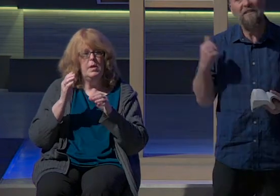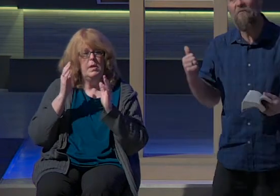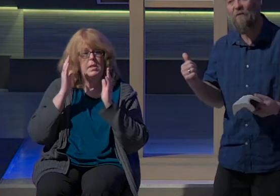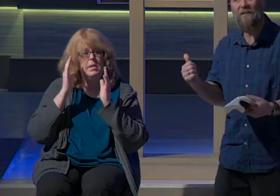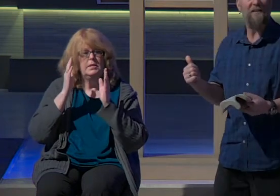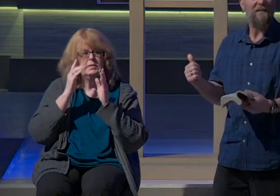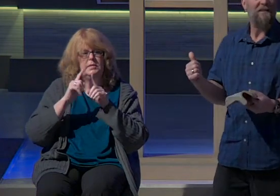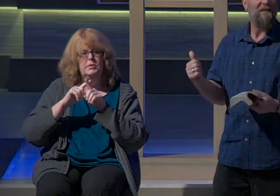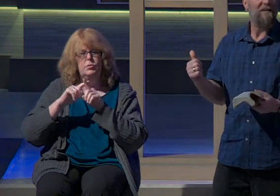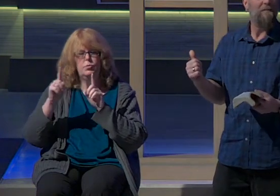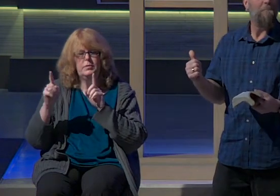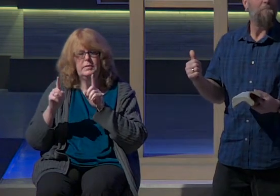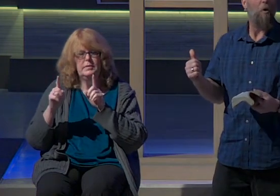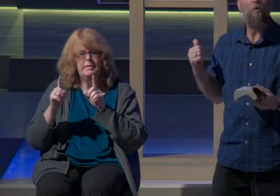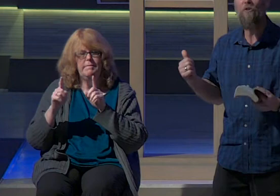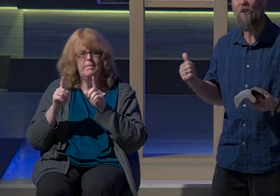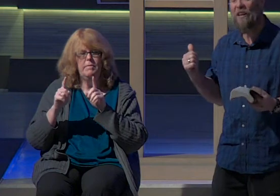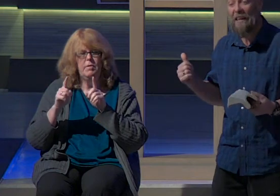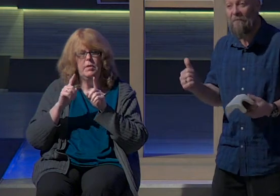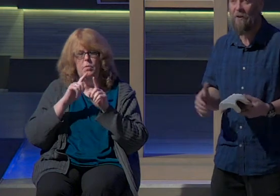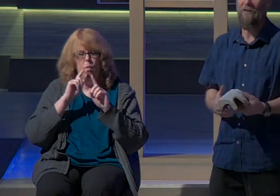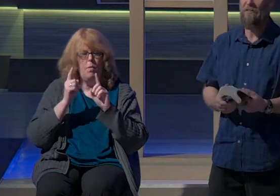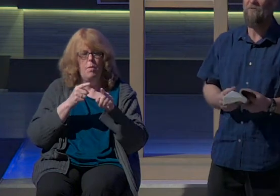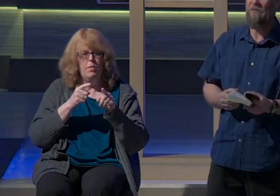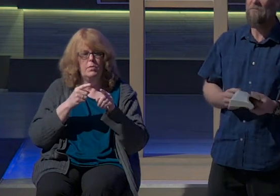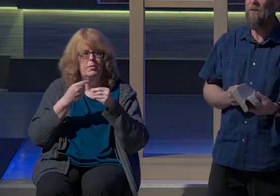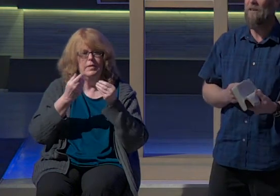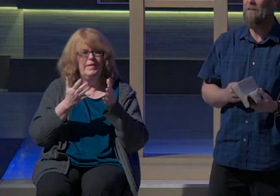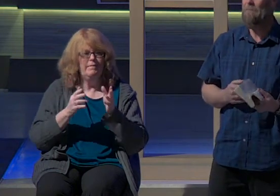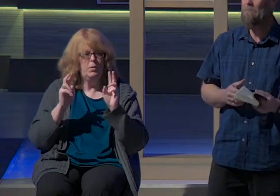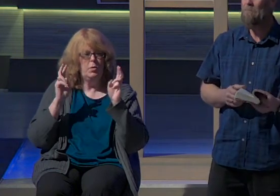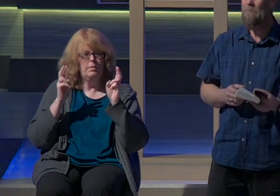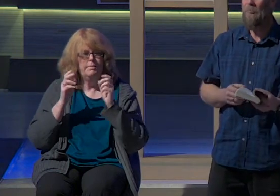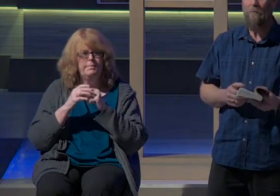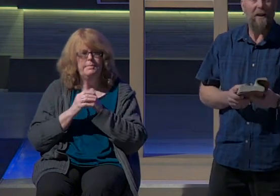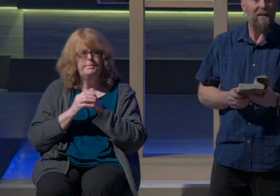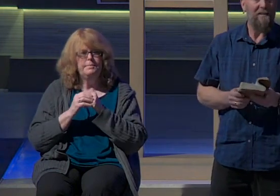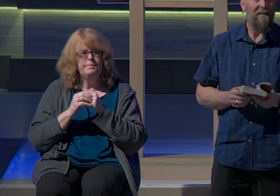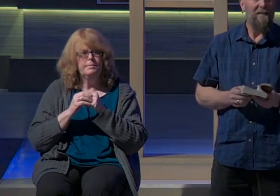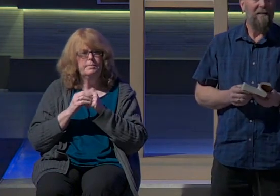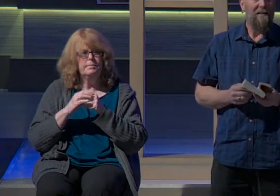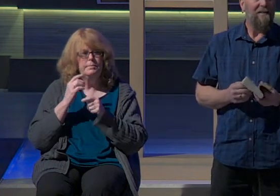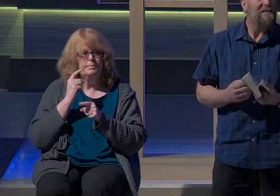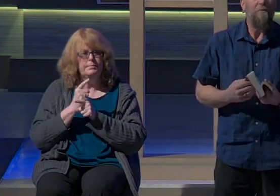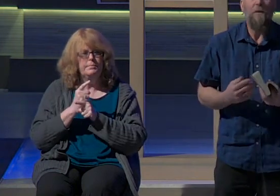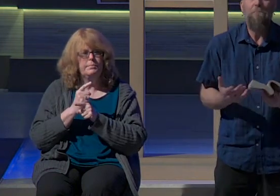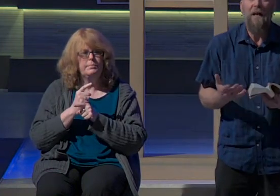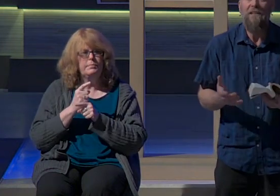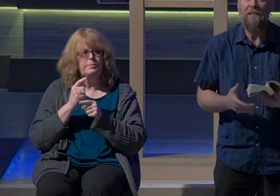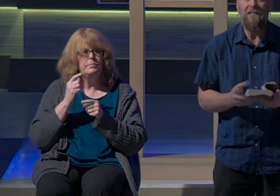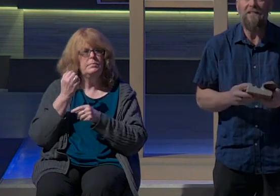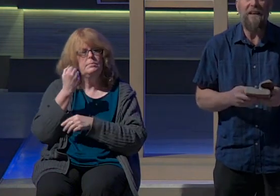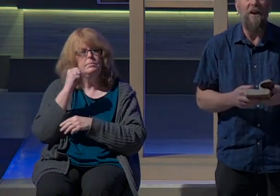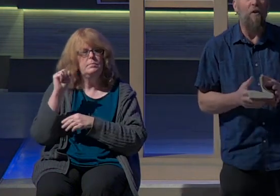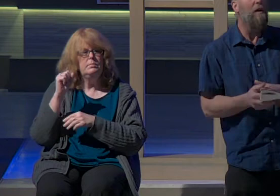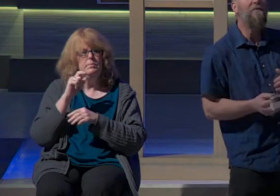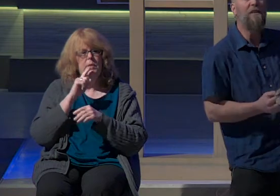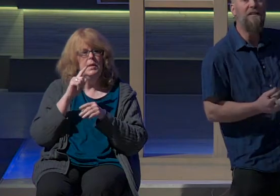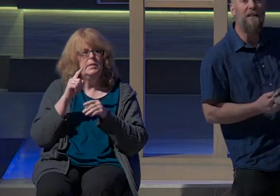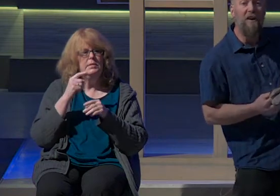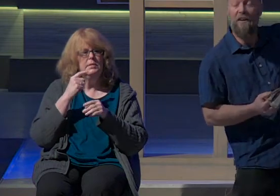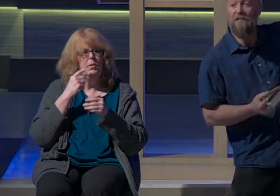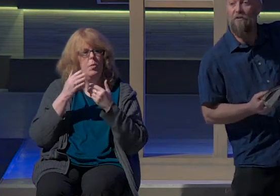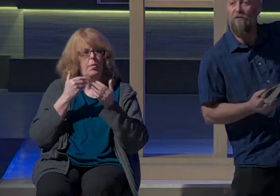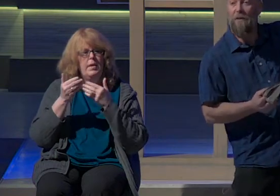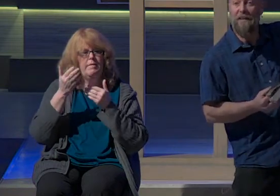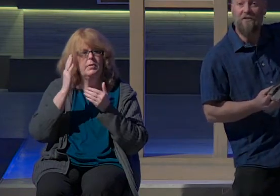a different order giver, so to speak. Right? That's it. Rebellion is to say, whatever it is